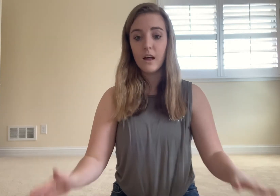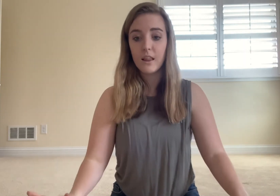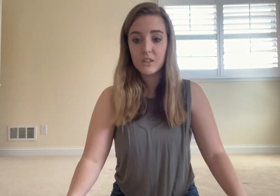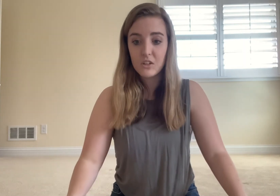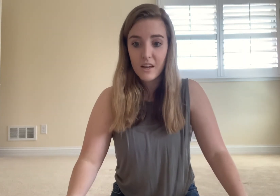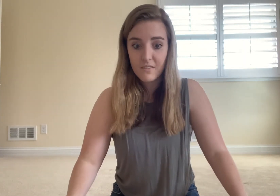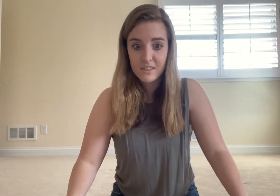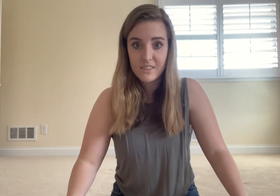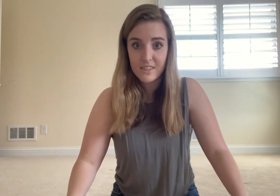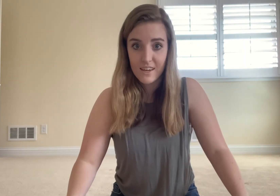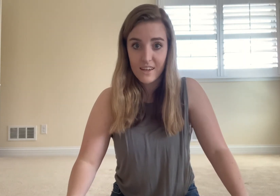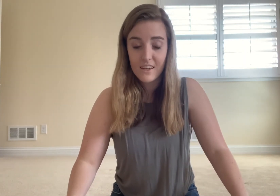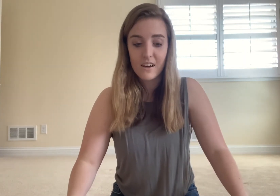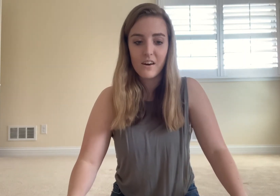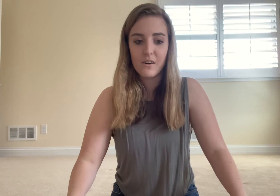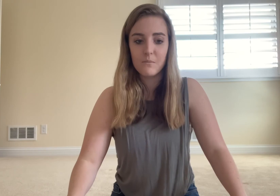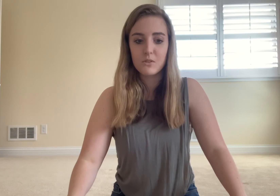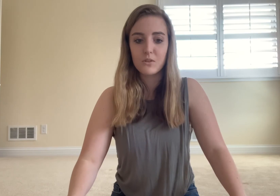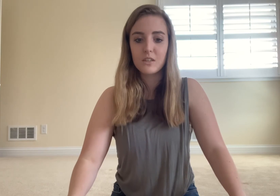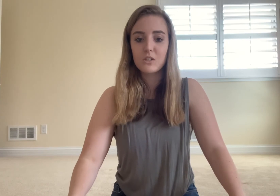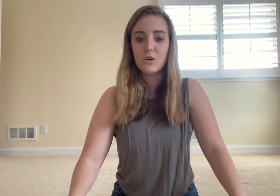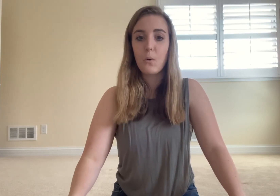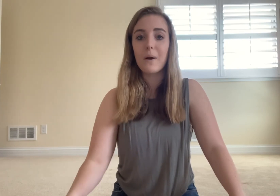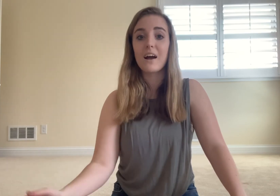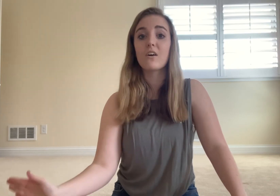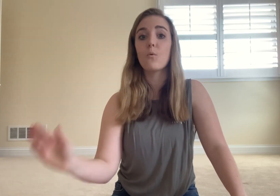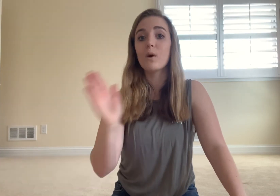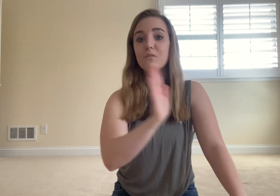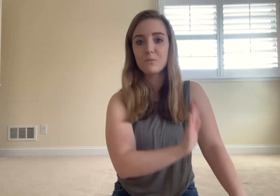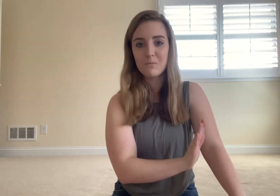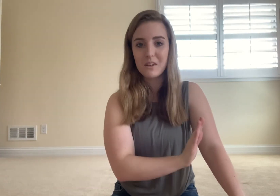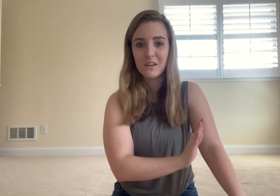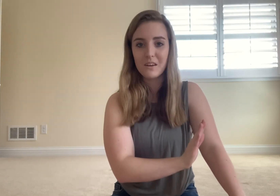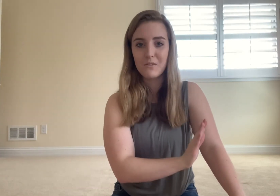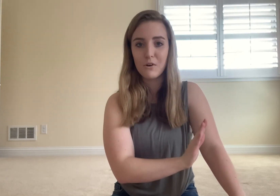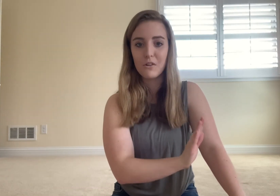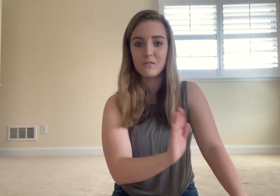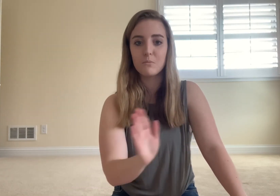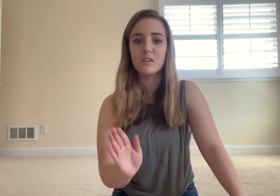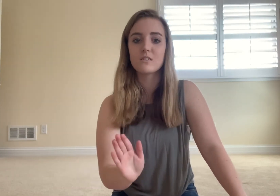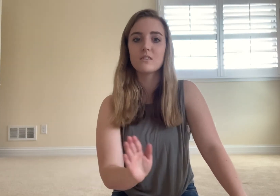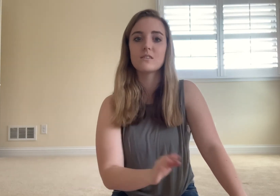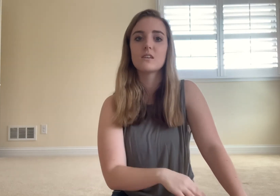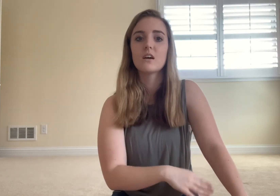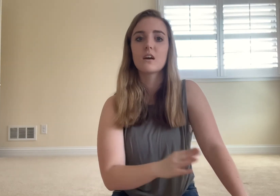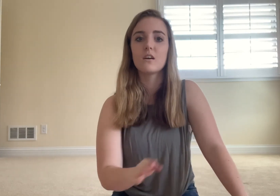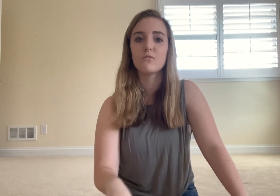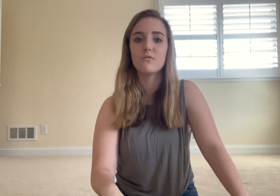That's all I have today. So let's go back way from the beginning of all of the places, kind of